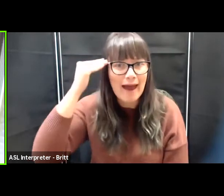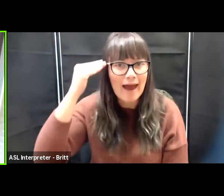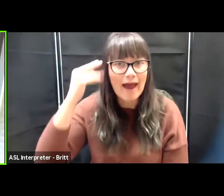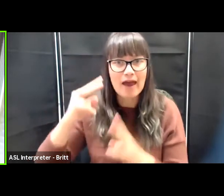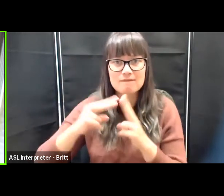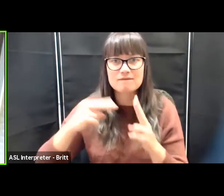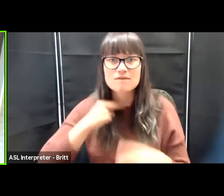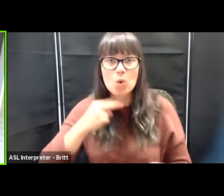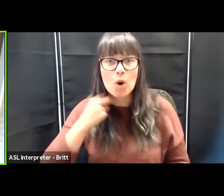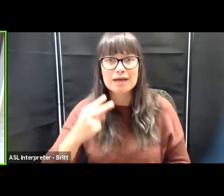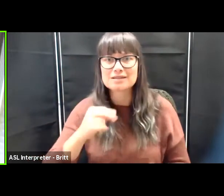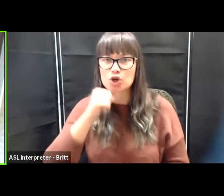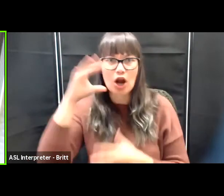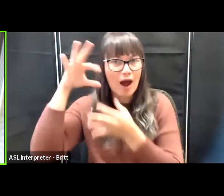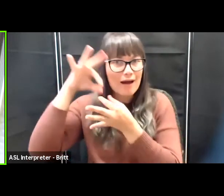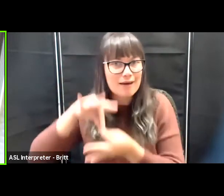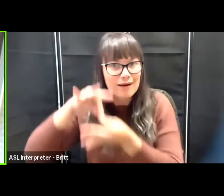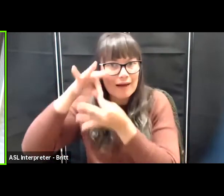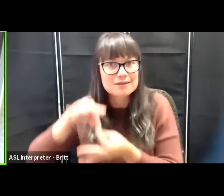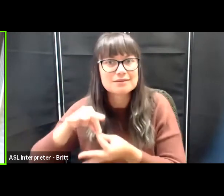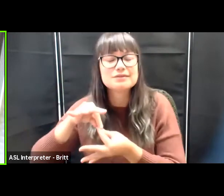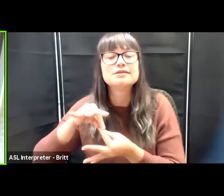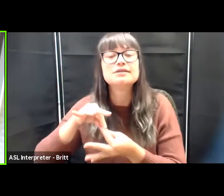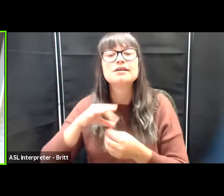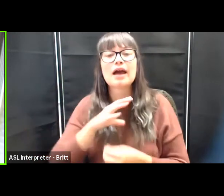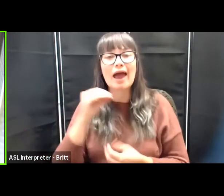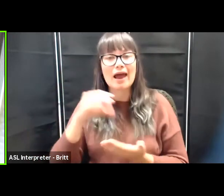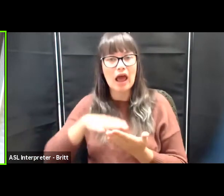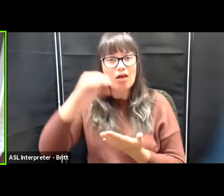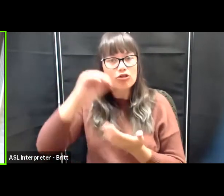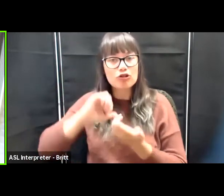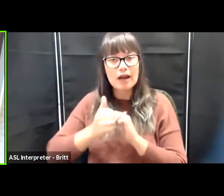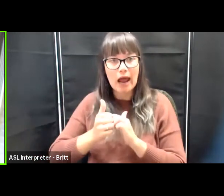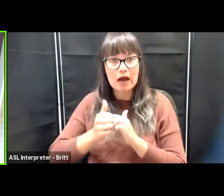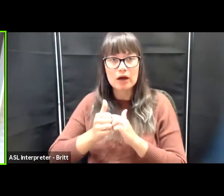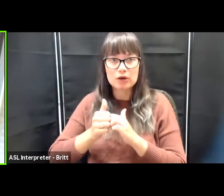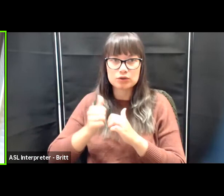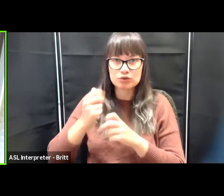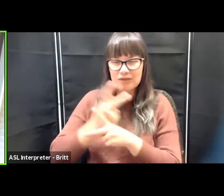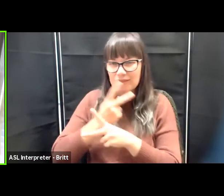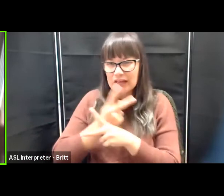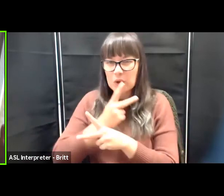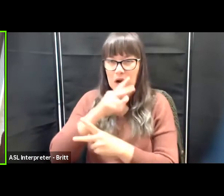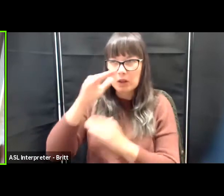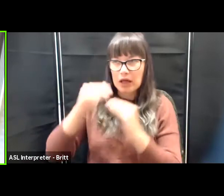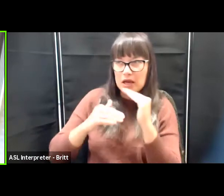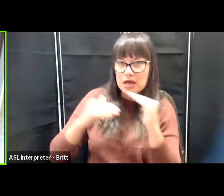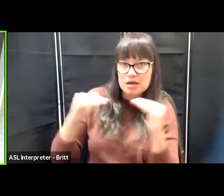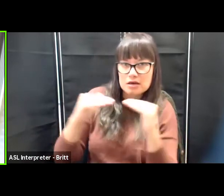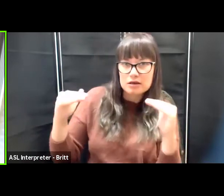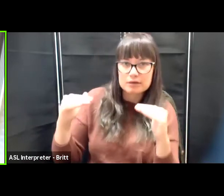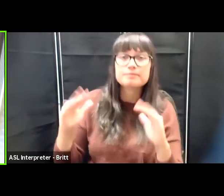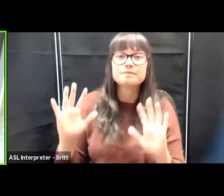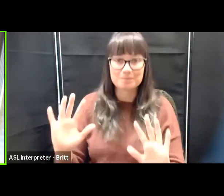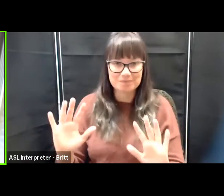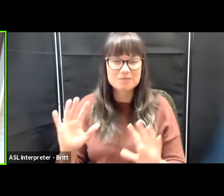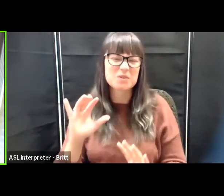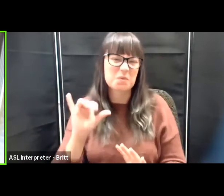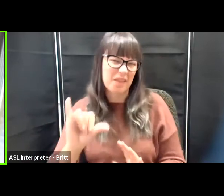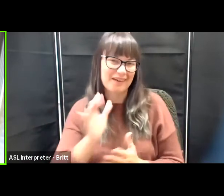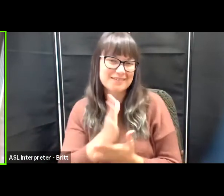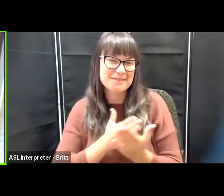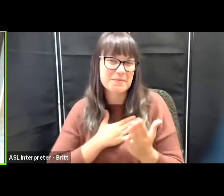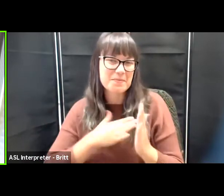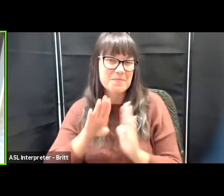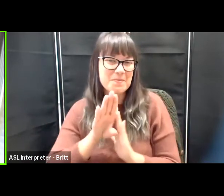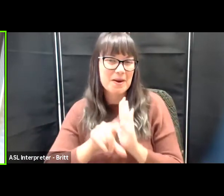disconnected. And I learned how to navigate the middle, and we'll get into that. But that's a little bit of my background.